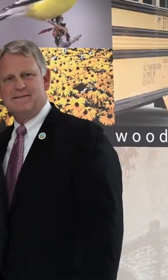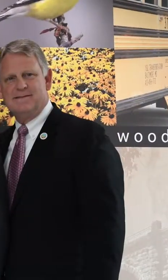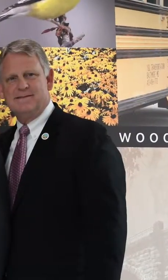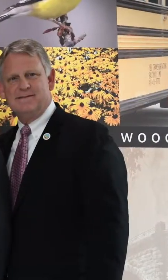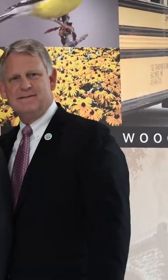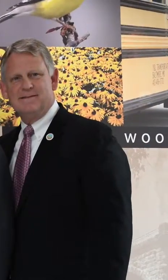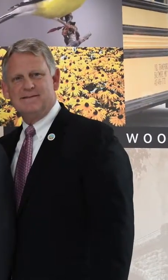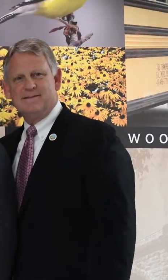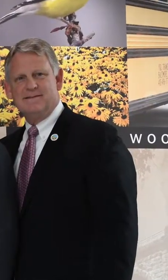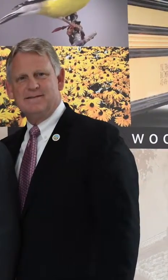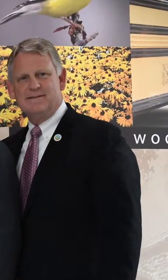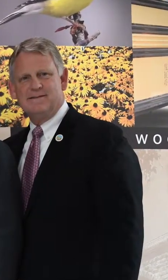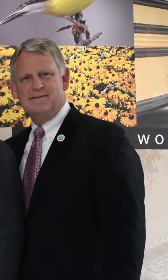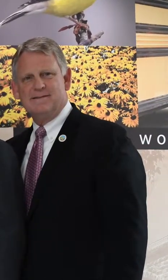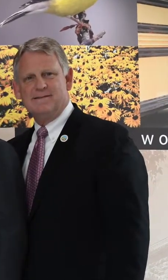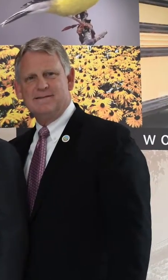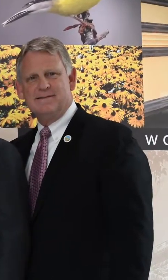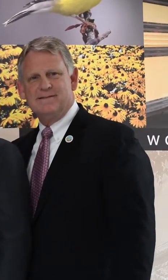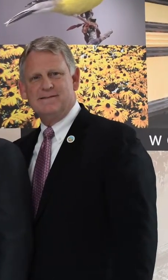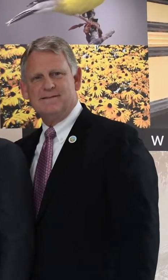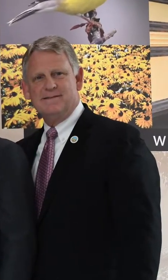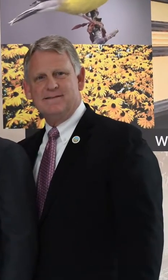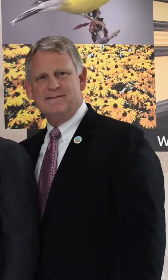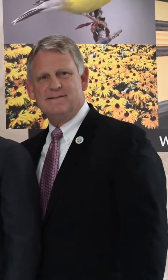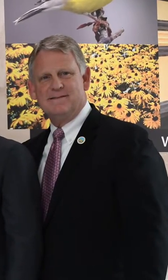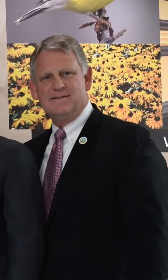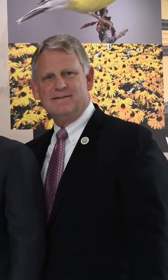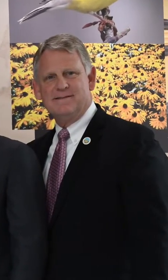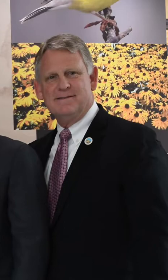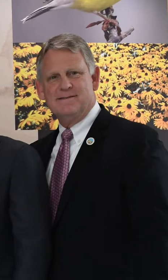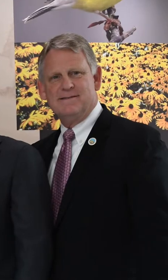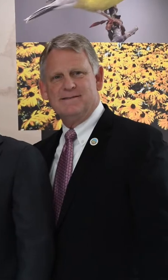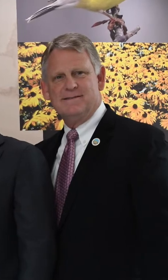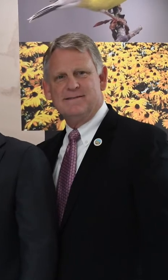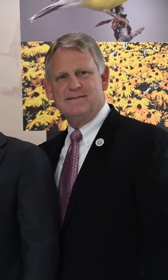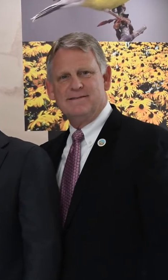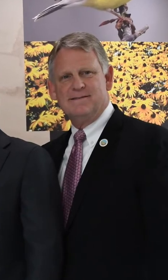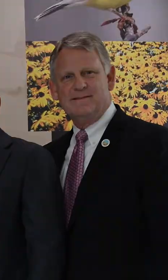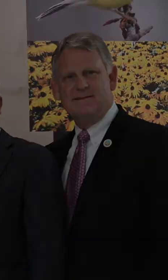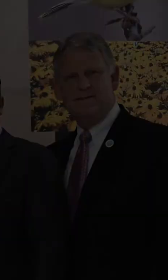first one in the AED right here. And Dr. Rossman, if you could join us and as we do this.